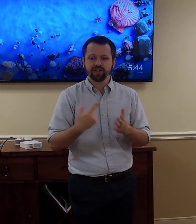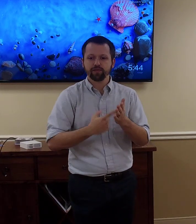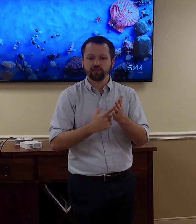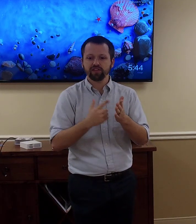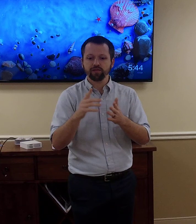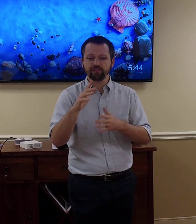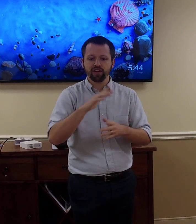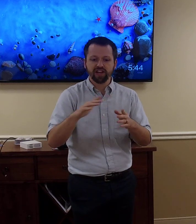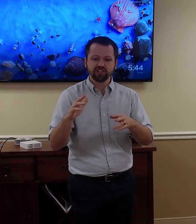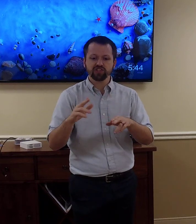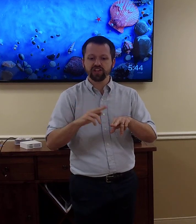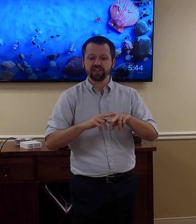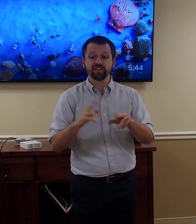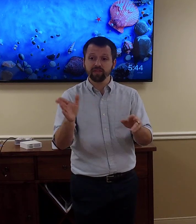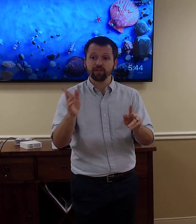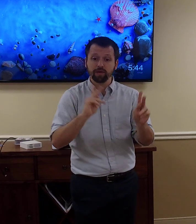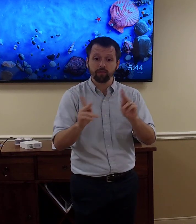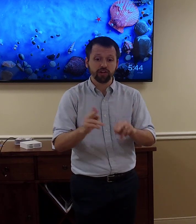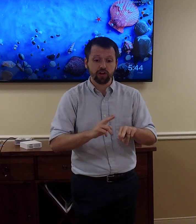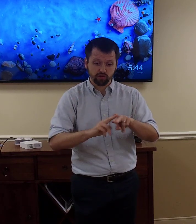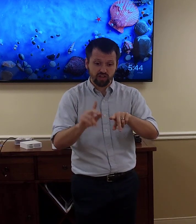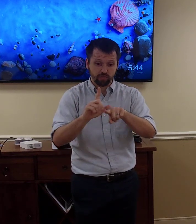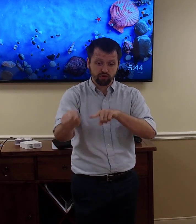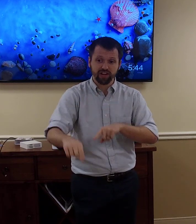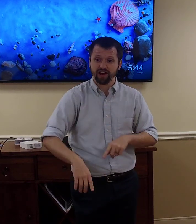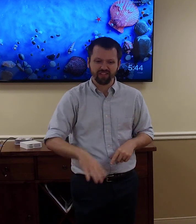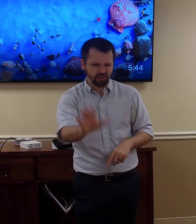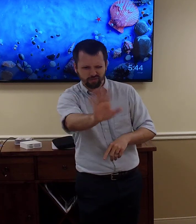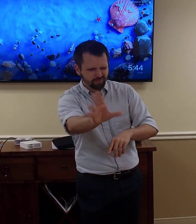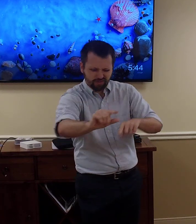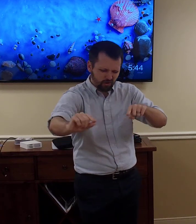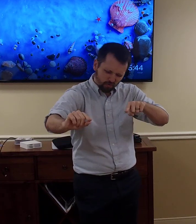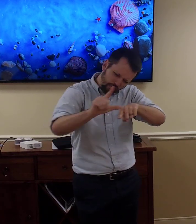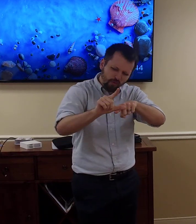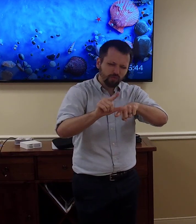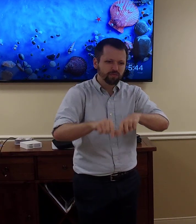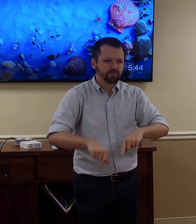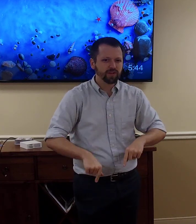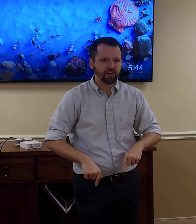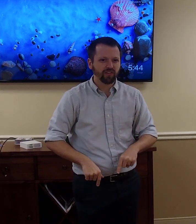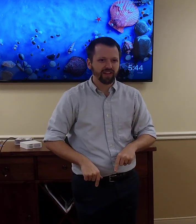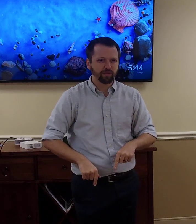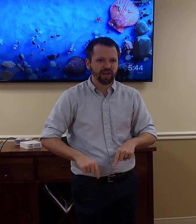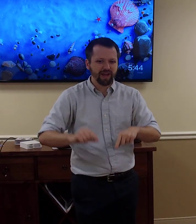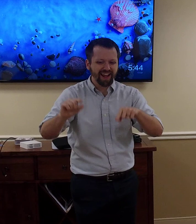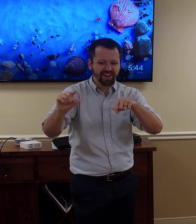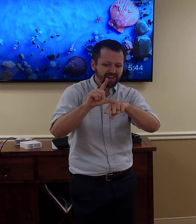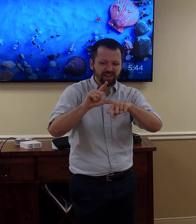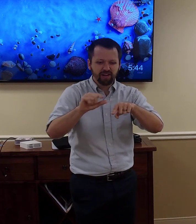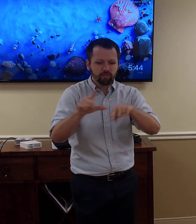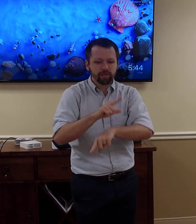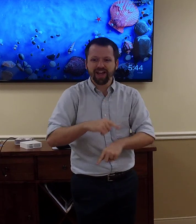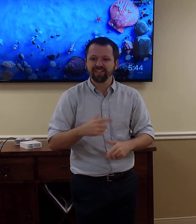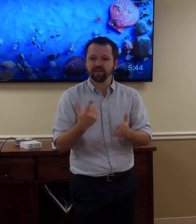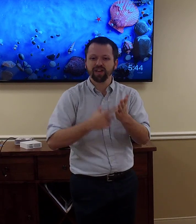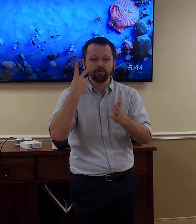Sometimes you'll see some variations on this. Sometimes people, you'll tell them train gone, and they'll go, like, bring it back. Bring it back. Sometimes you'll